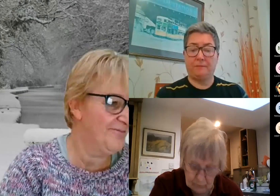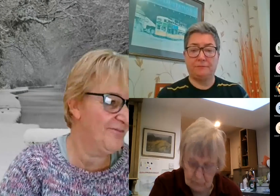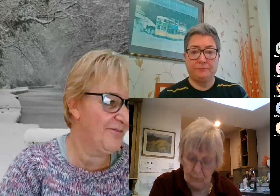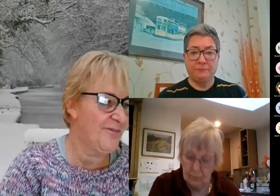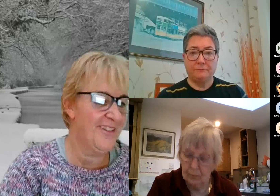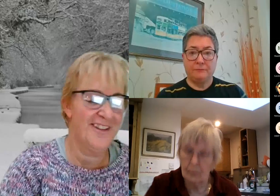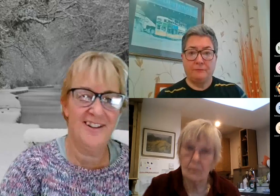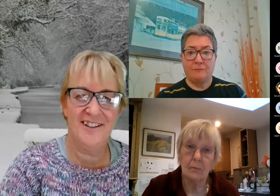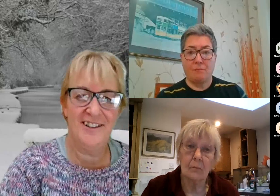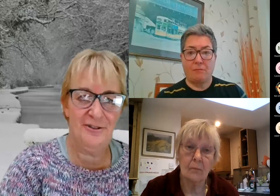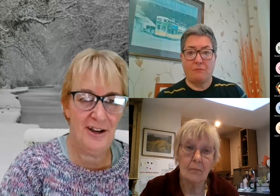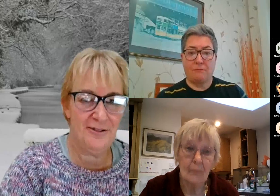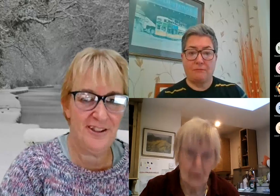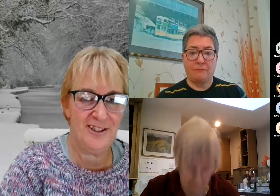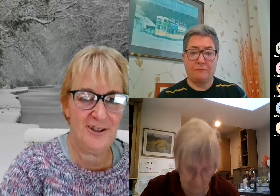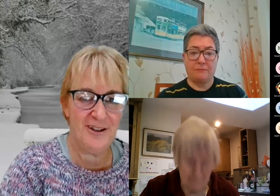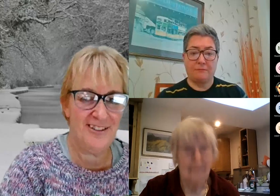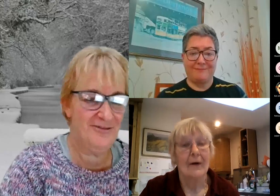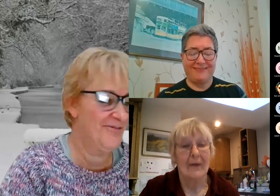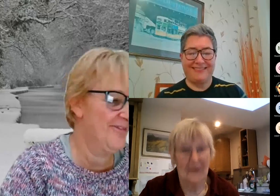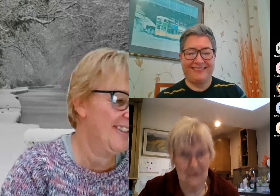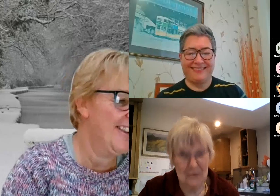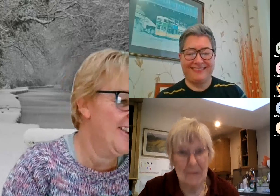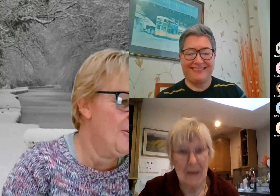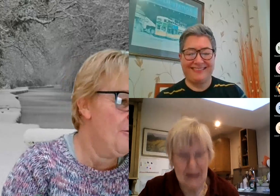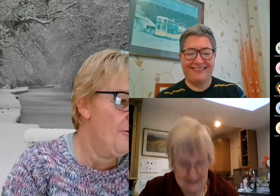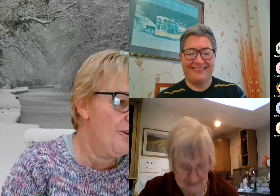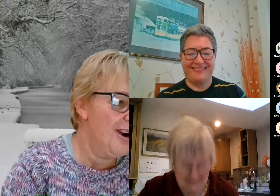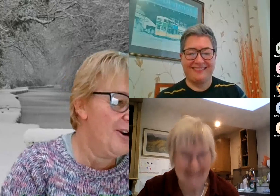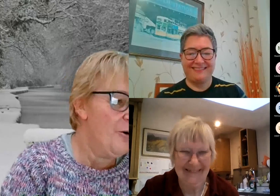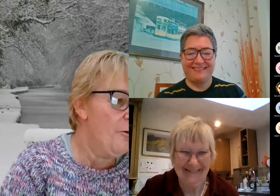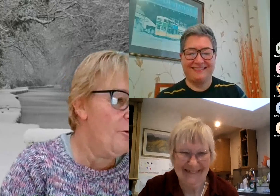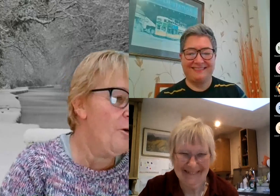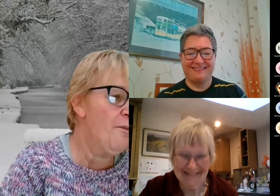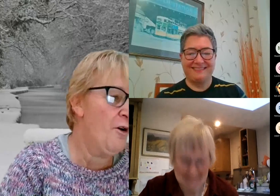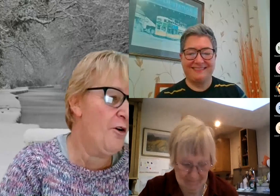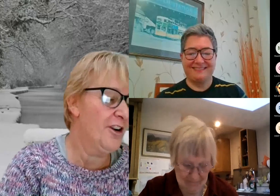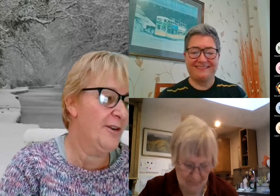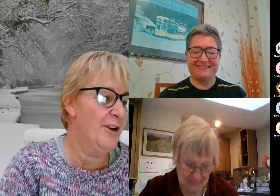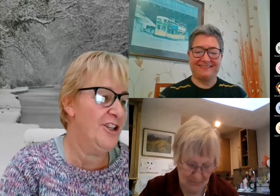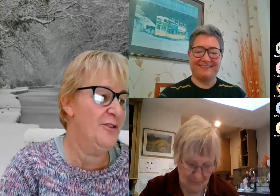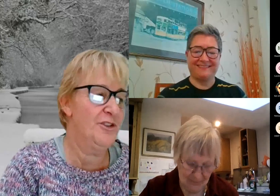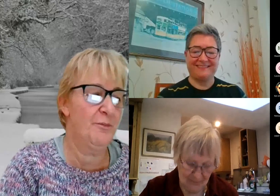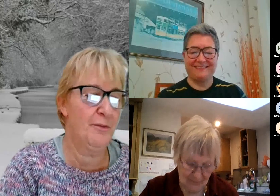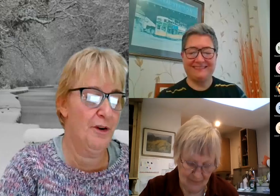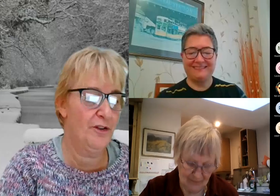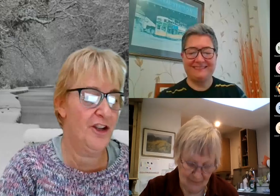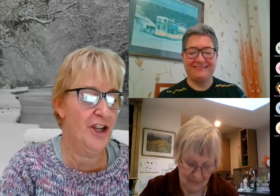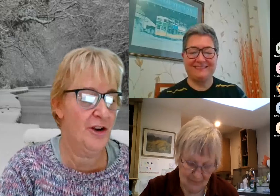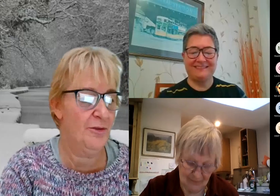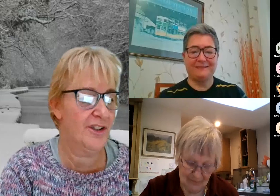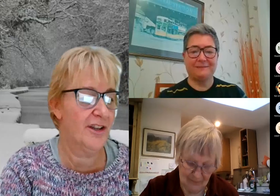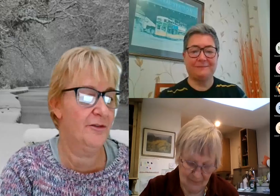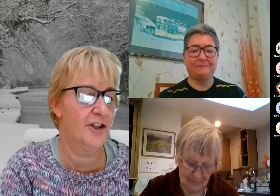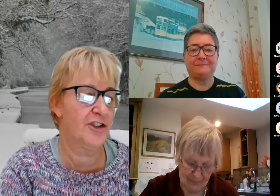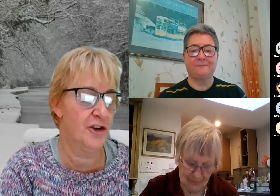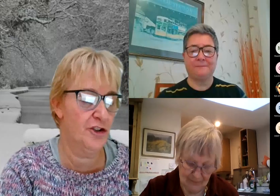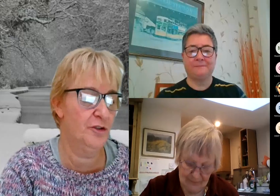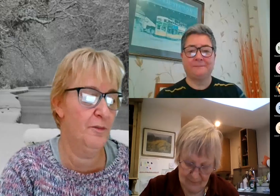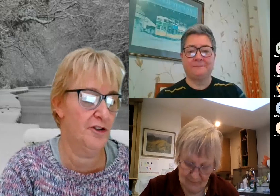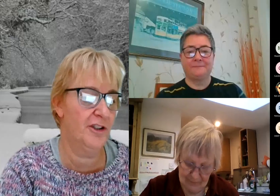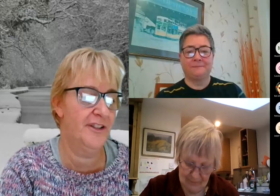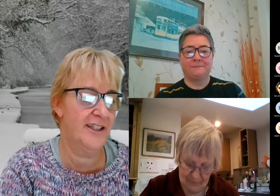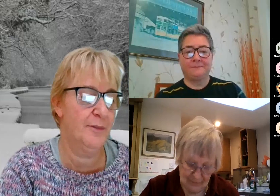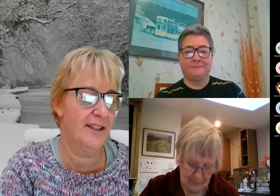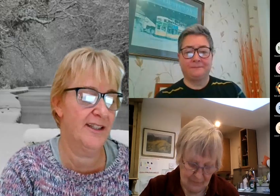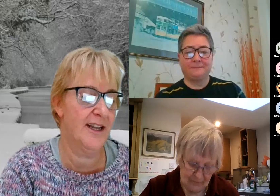Judy. You ready for this, Judy? I'll do my best. What more can we do to promote the use of the